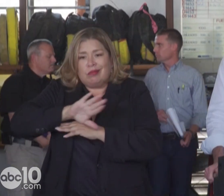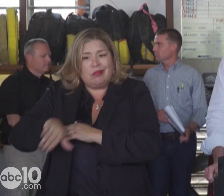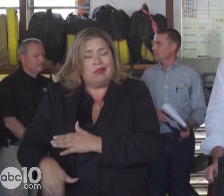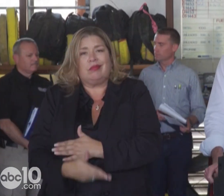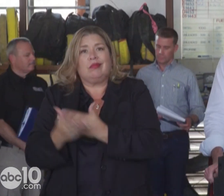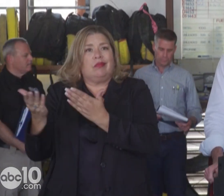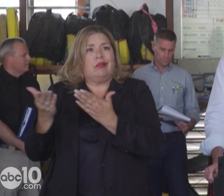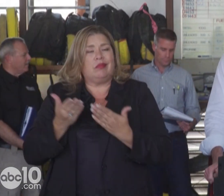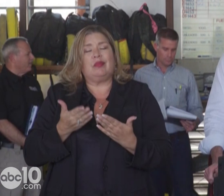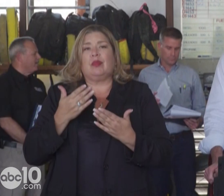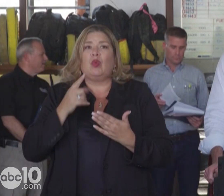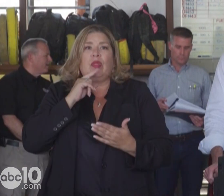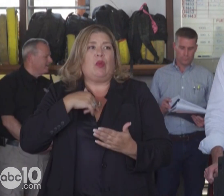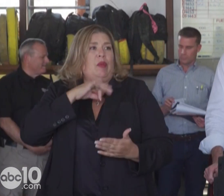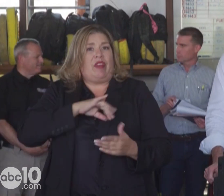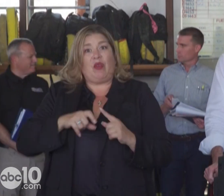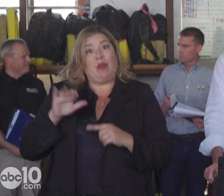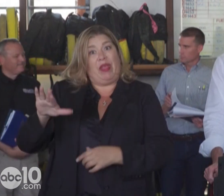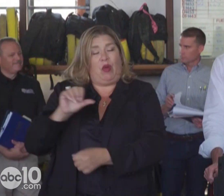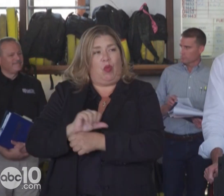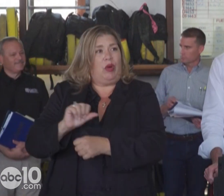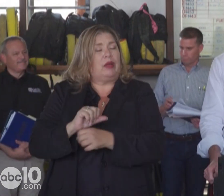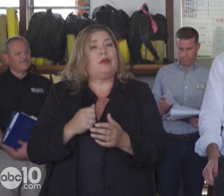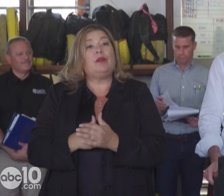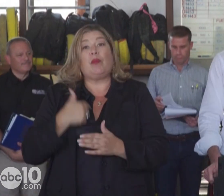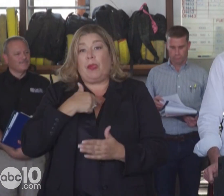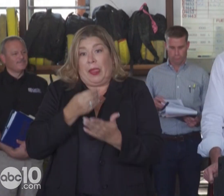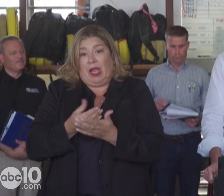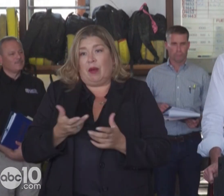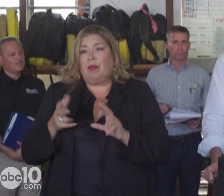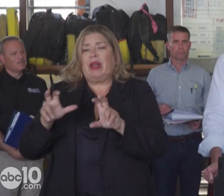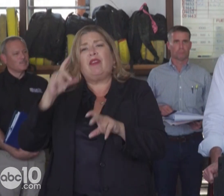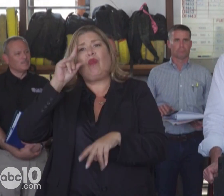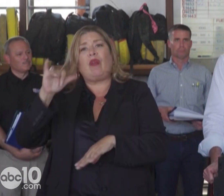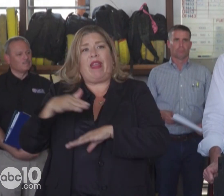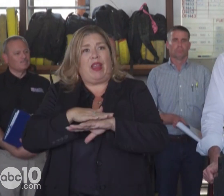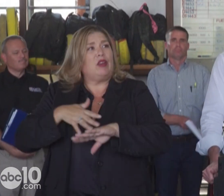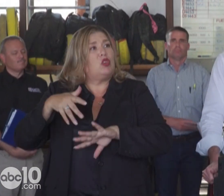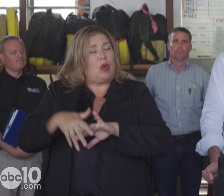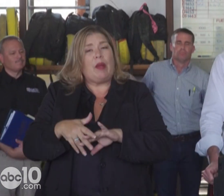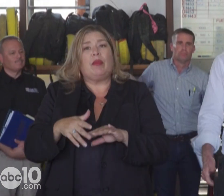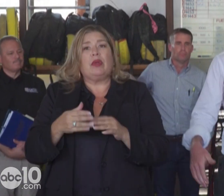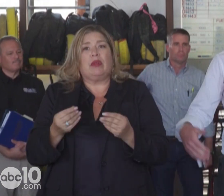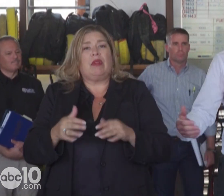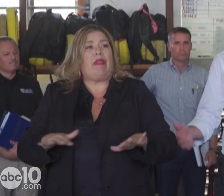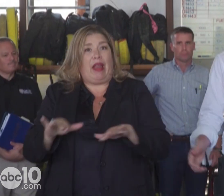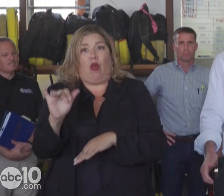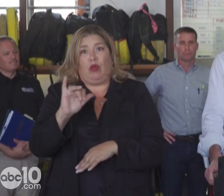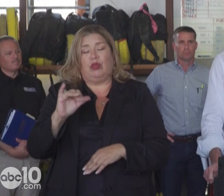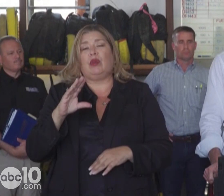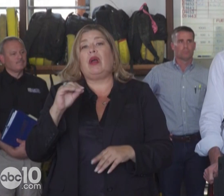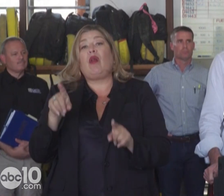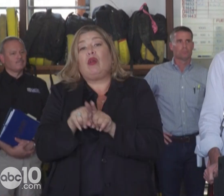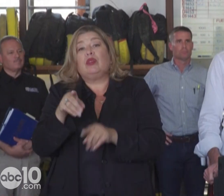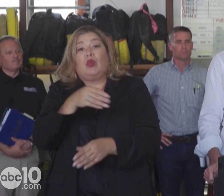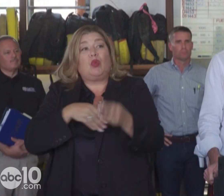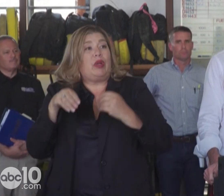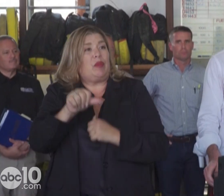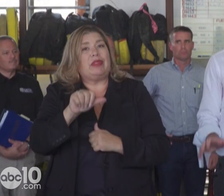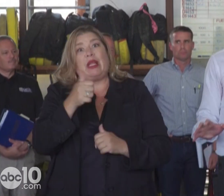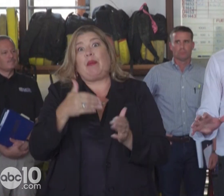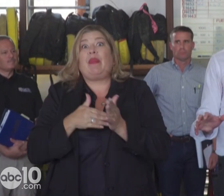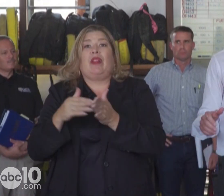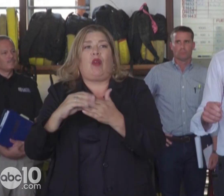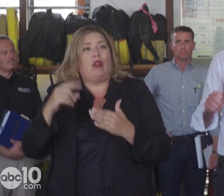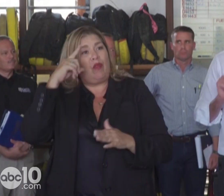the benefit of their work. We're providing money for our tribal lands as well. And then reimbursements, tens of millions of dollars